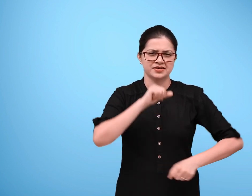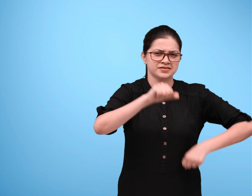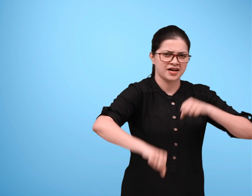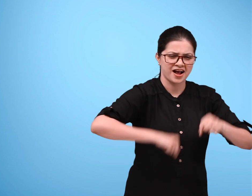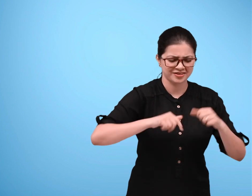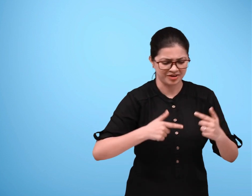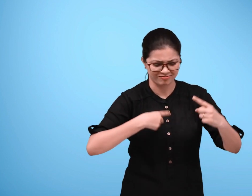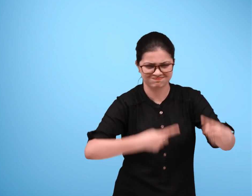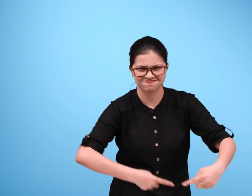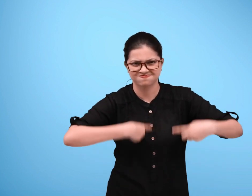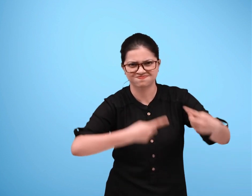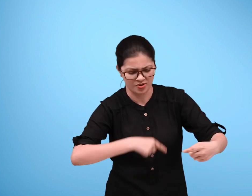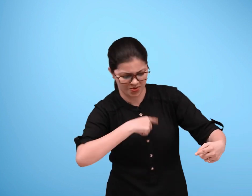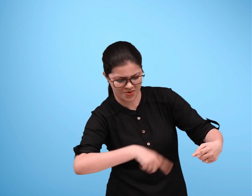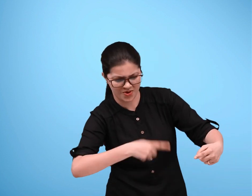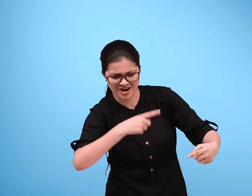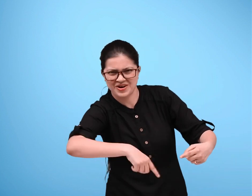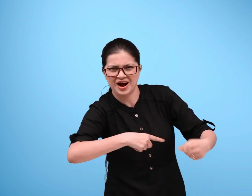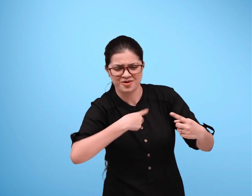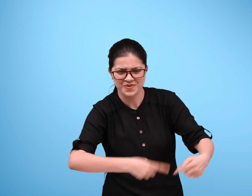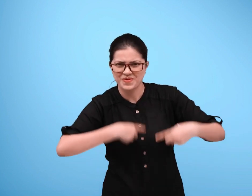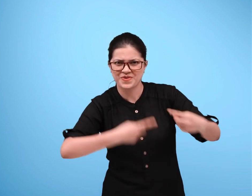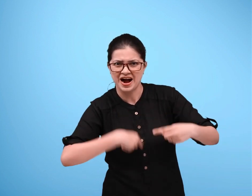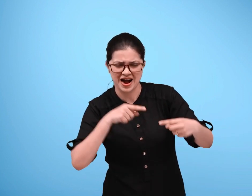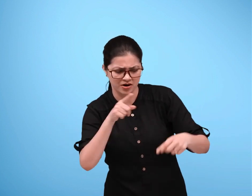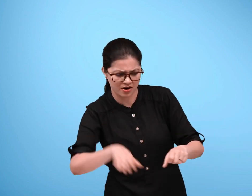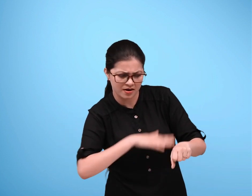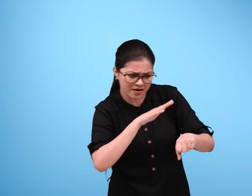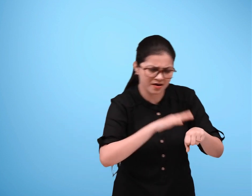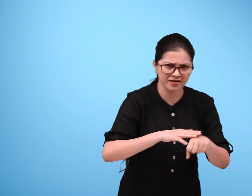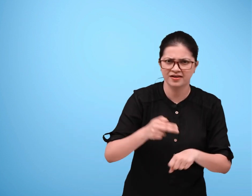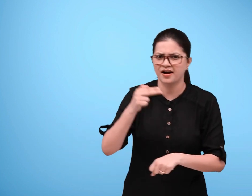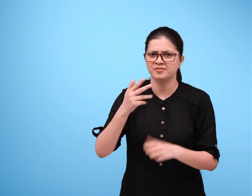Motion of wheel of a bicycle is blank.